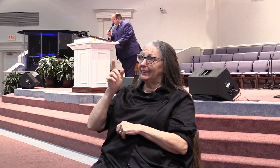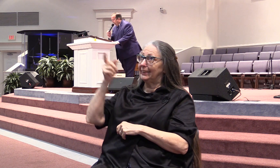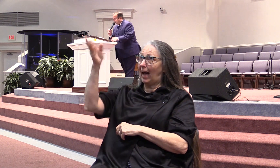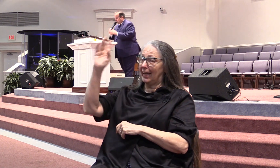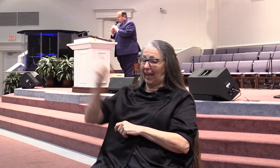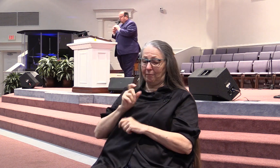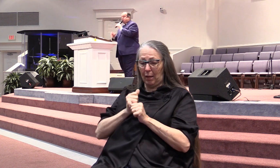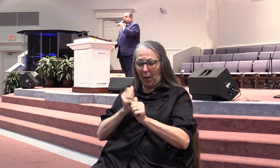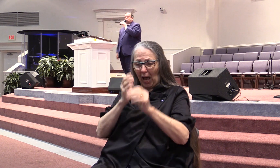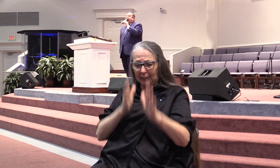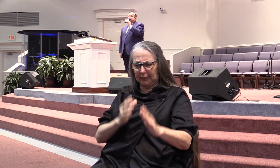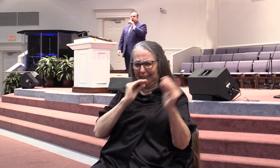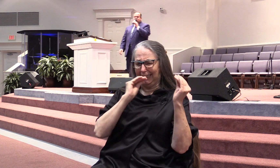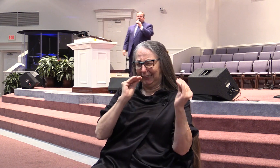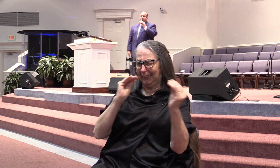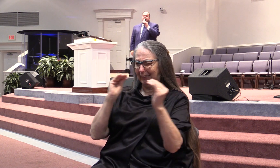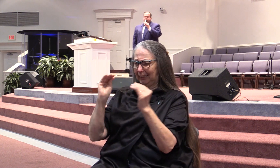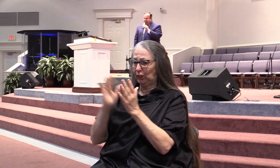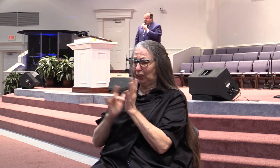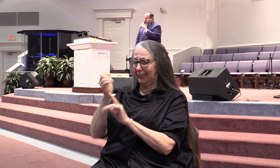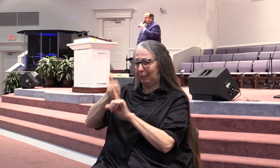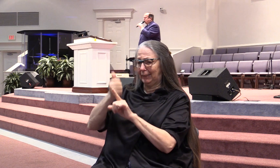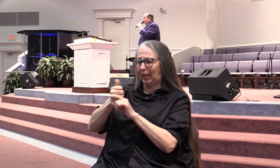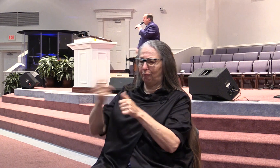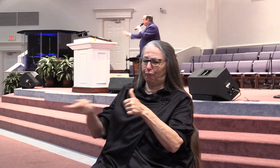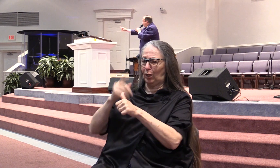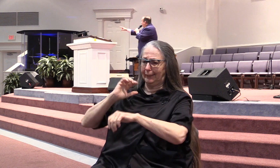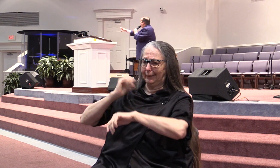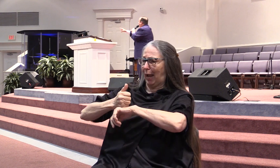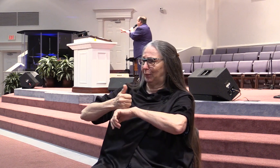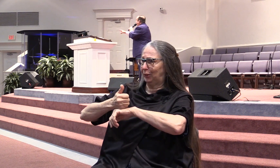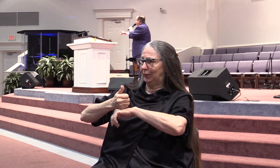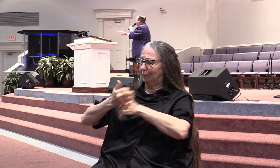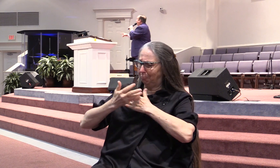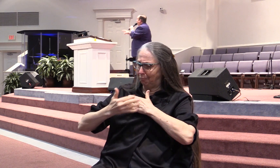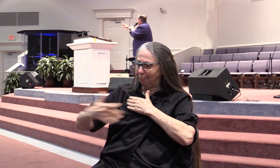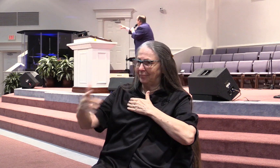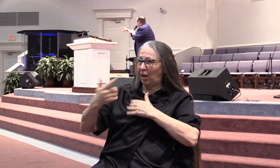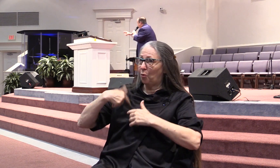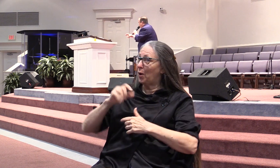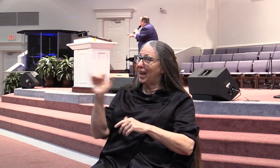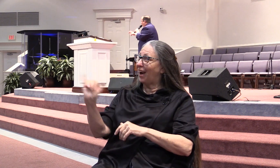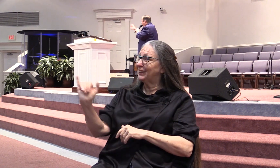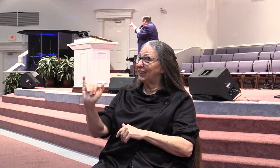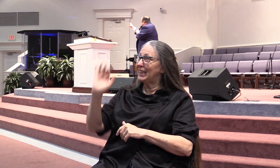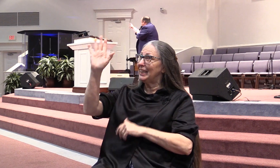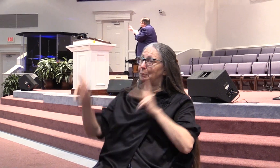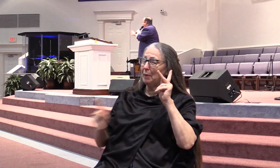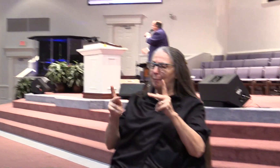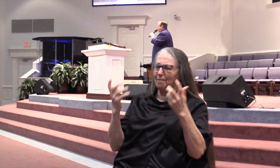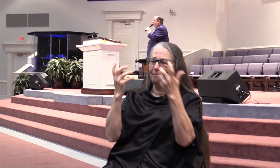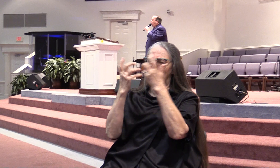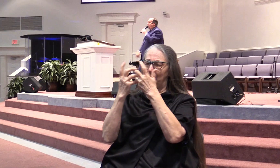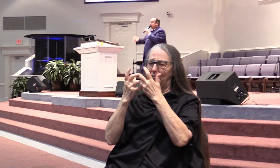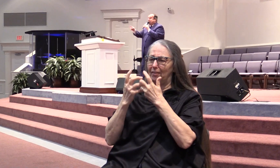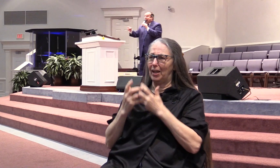and the prophets, with Jesus Christ Himself being the chief cornerstone. But all of us are lively stones fitted